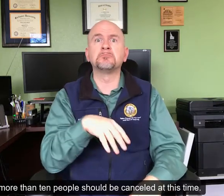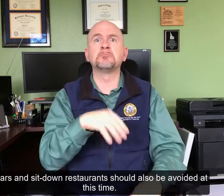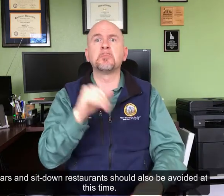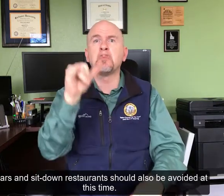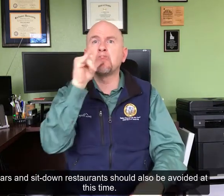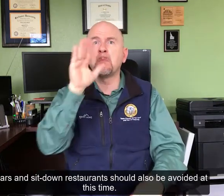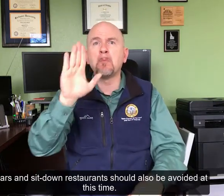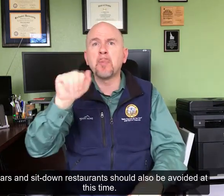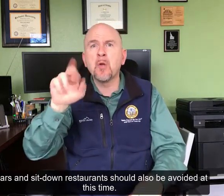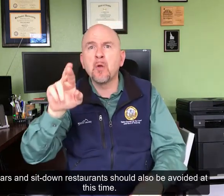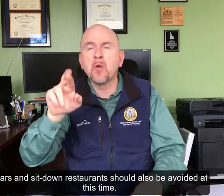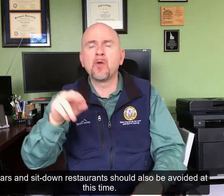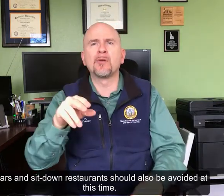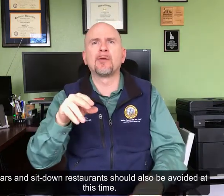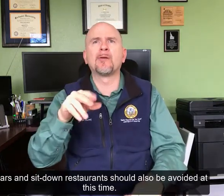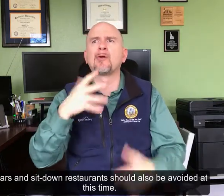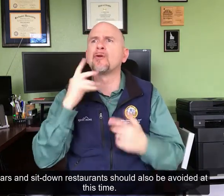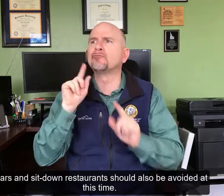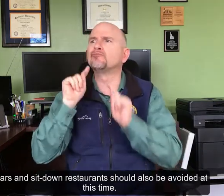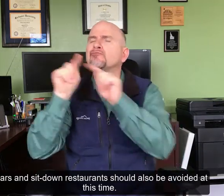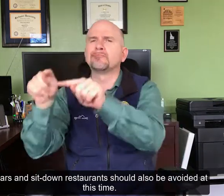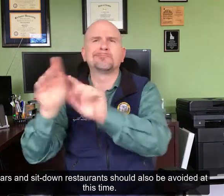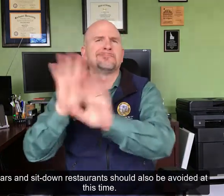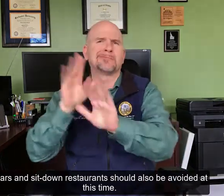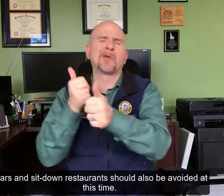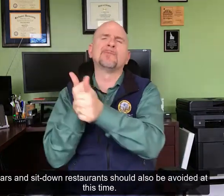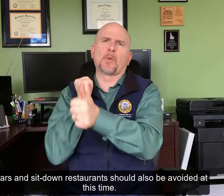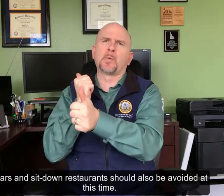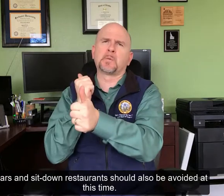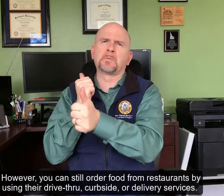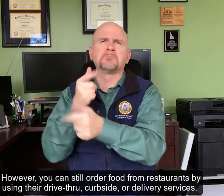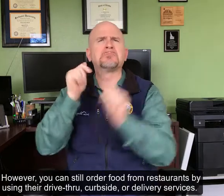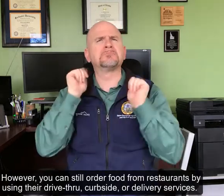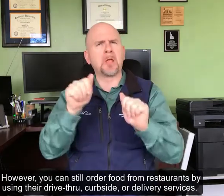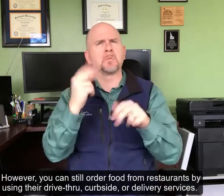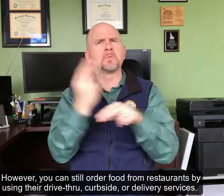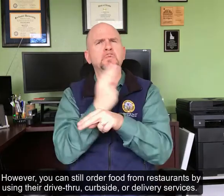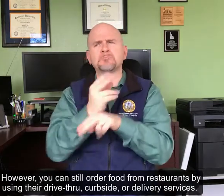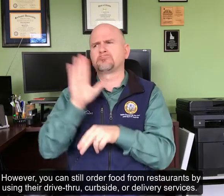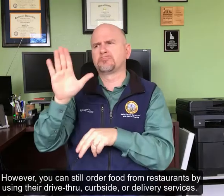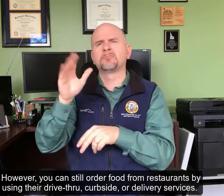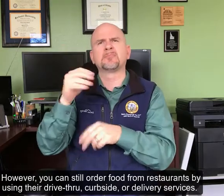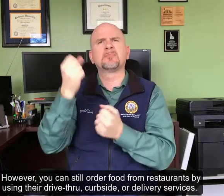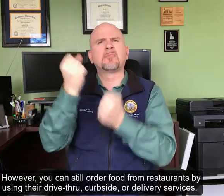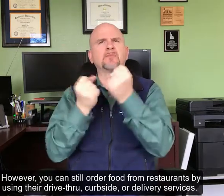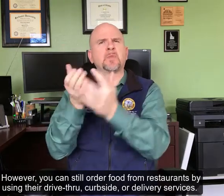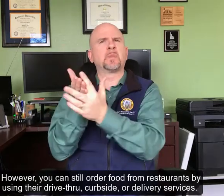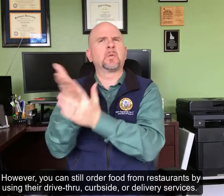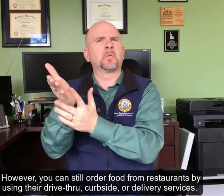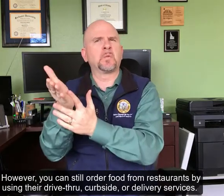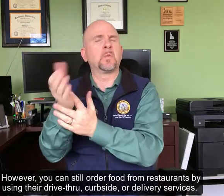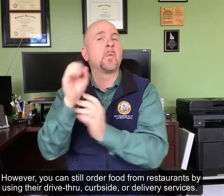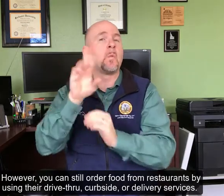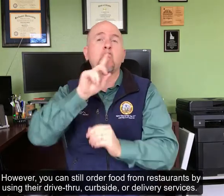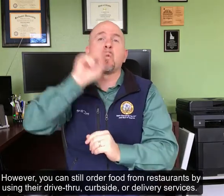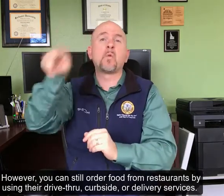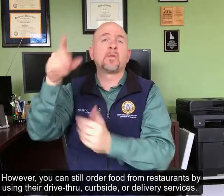Bars and sit-down restaurants should also be avoided at this time. However, you can still order food from restaurants by using